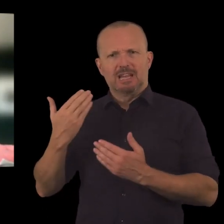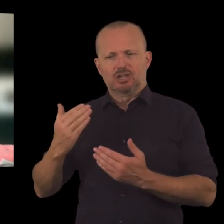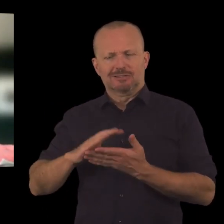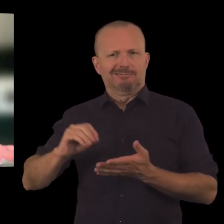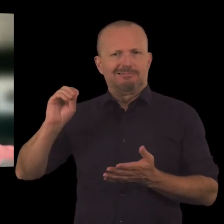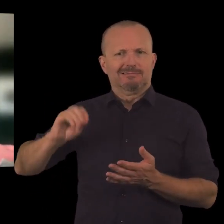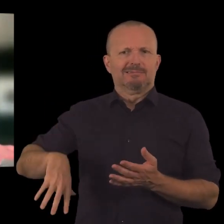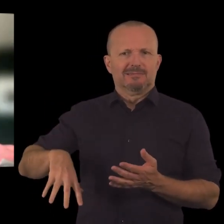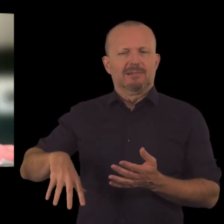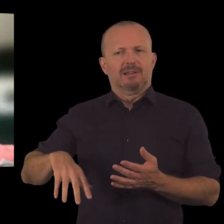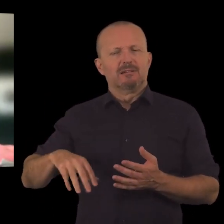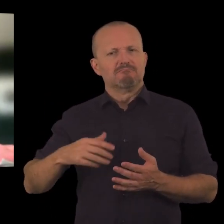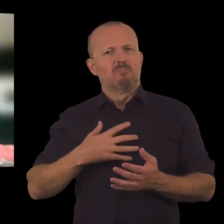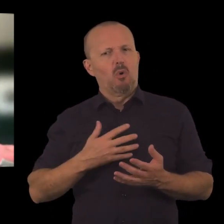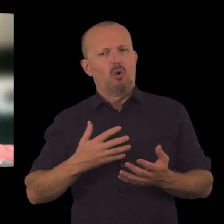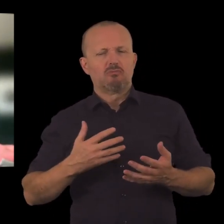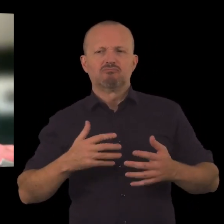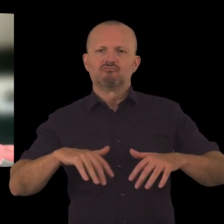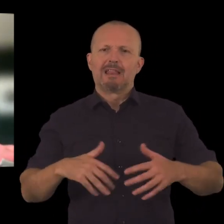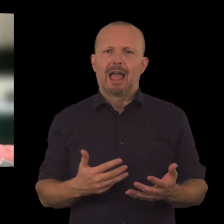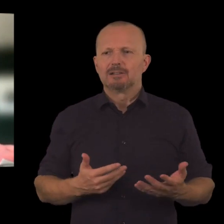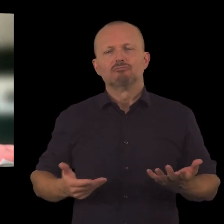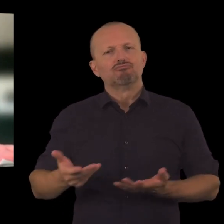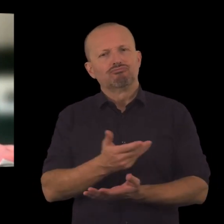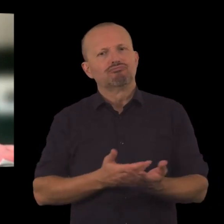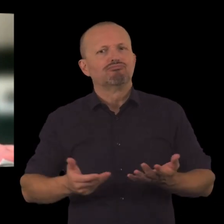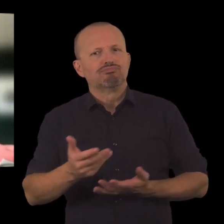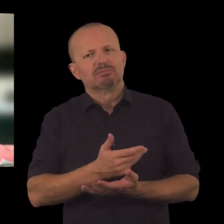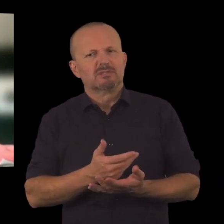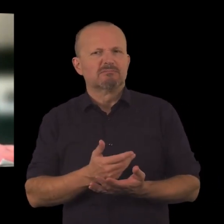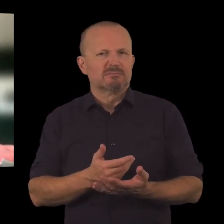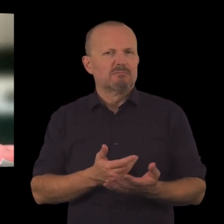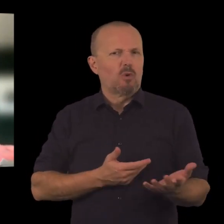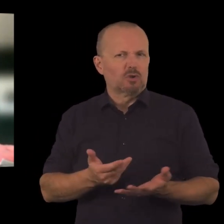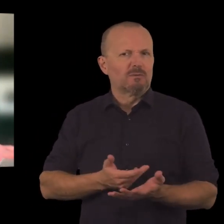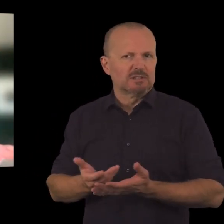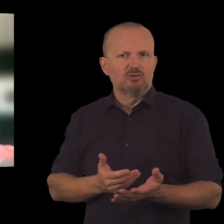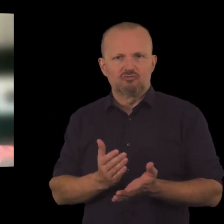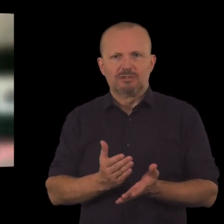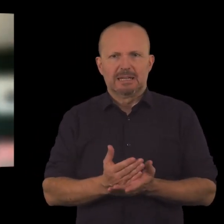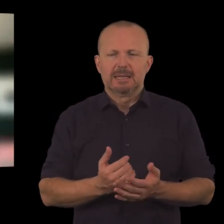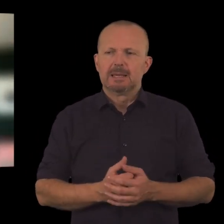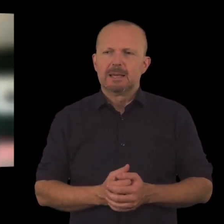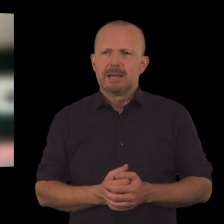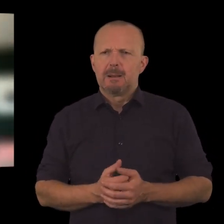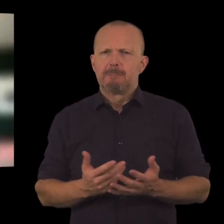the plan out the window, and we've been having more of a conversation about things.